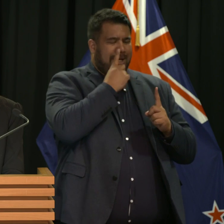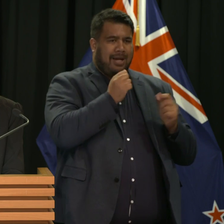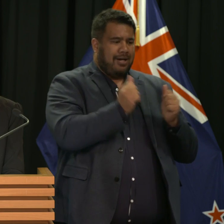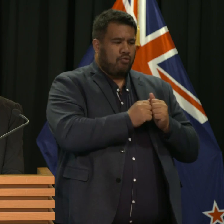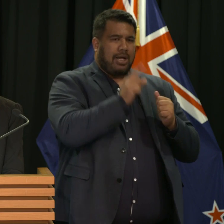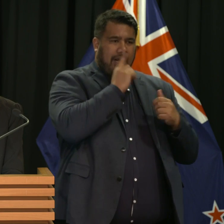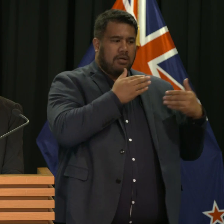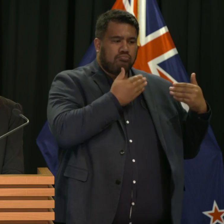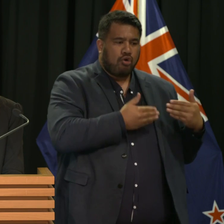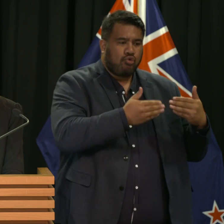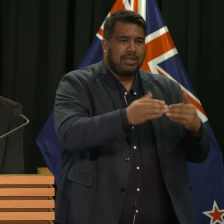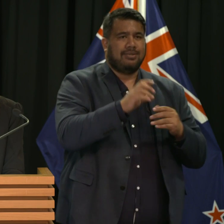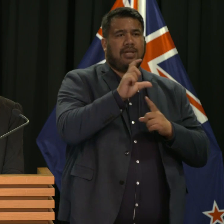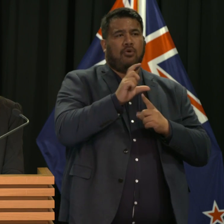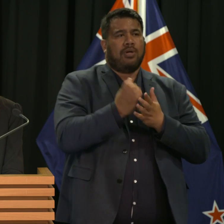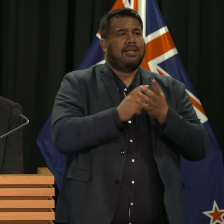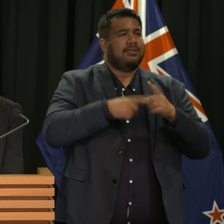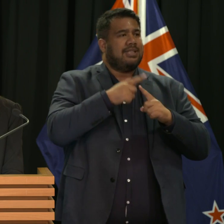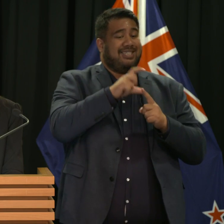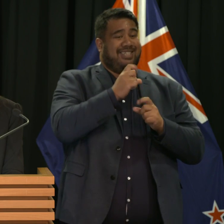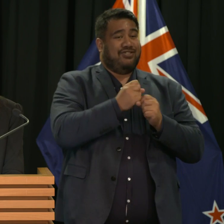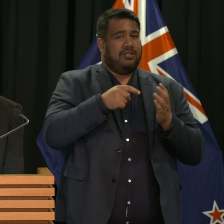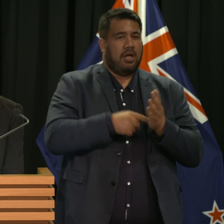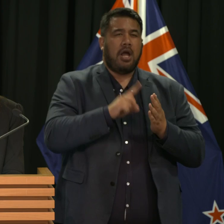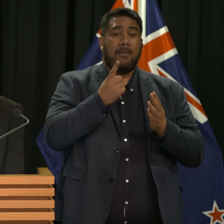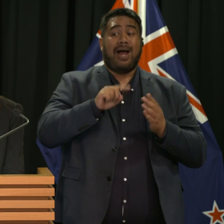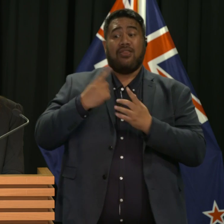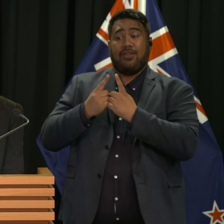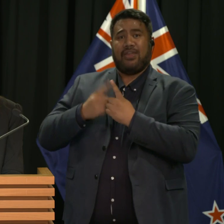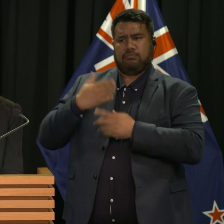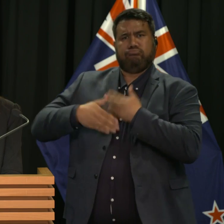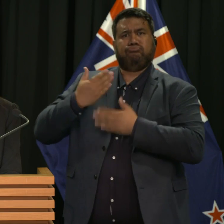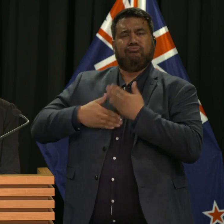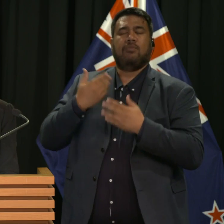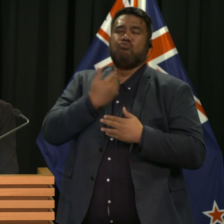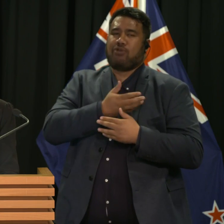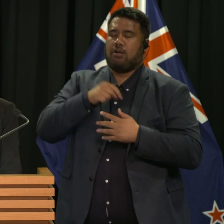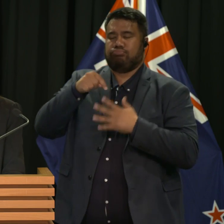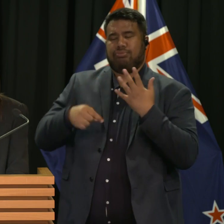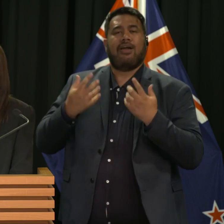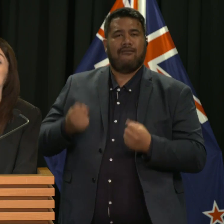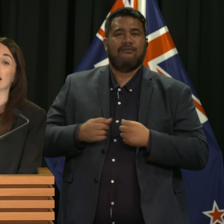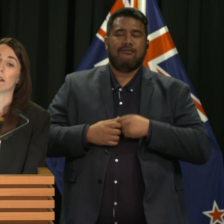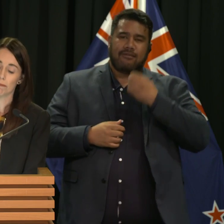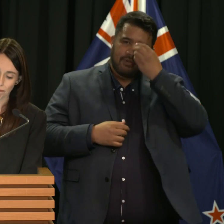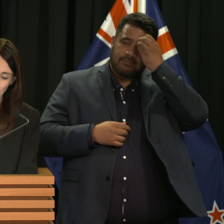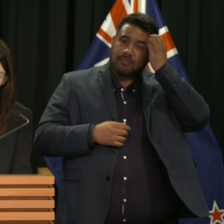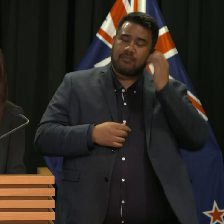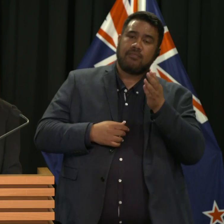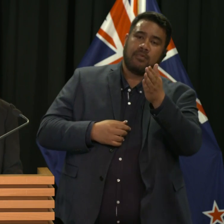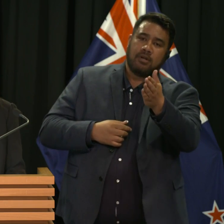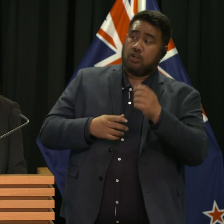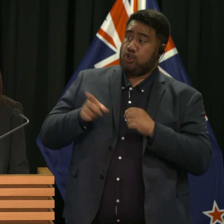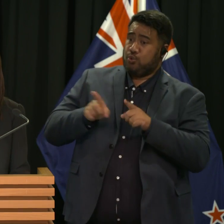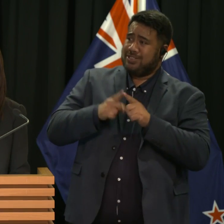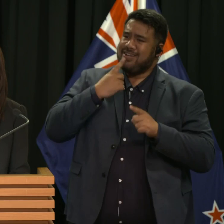progress CGT, there are many other issues we progress every day that I'm incredibly proud of. As you said, this is